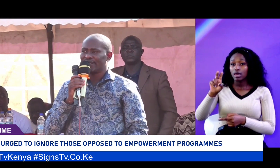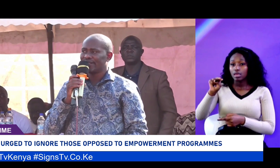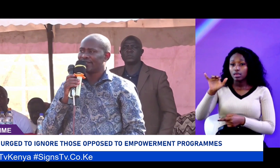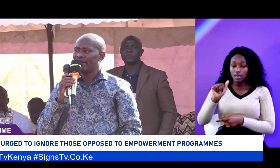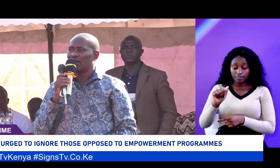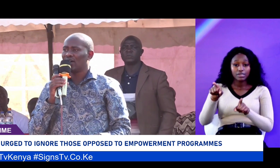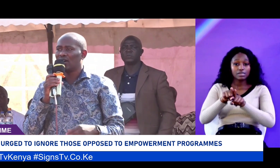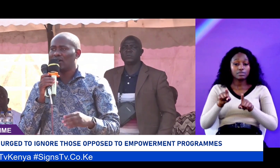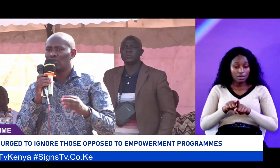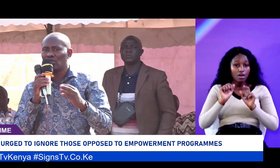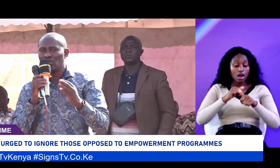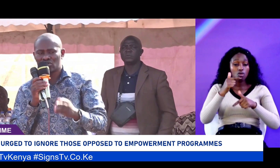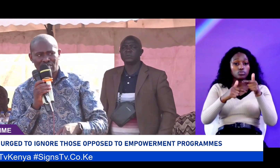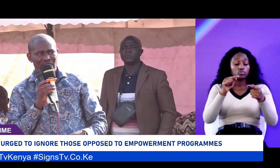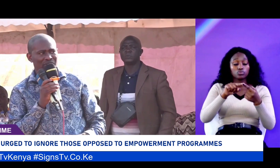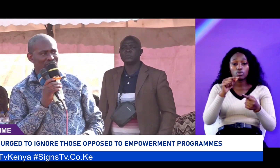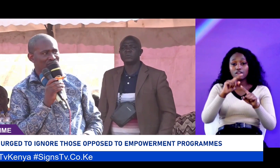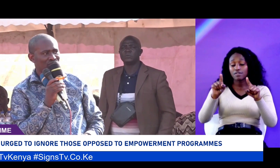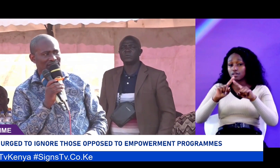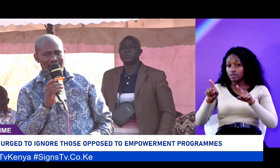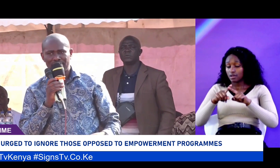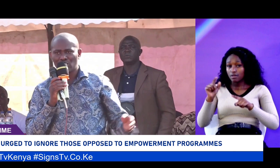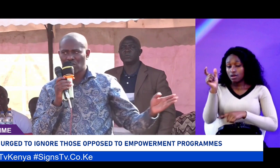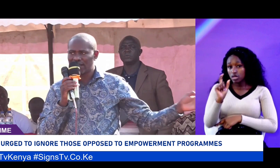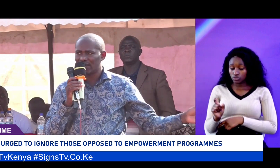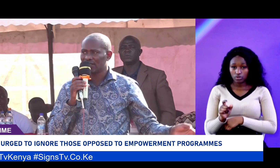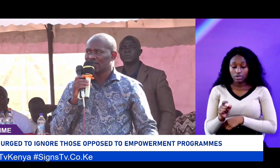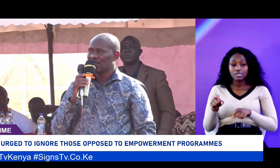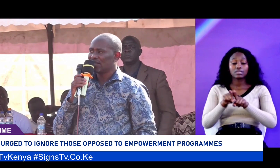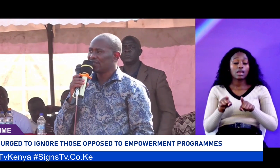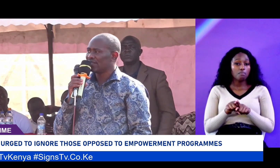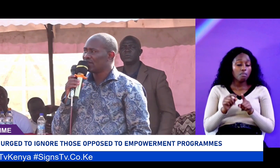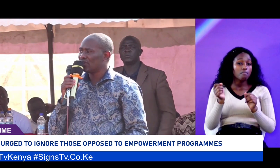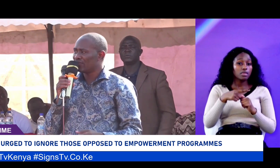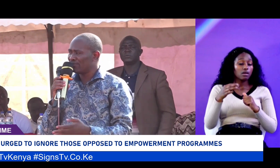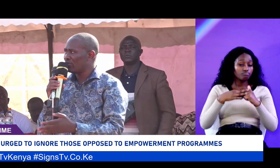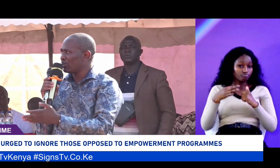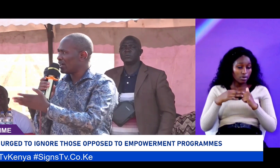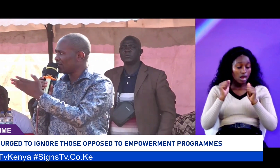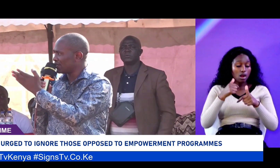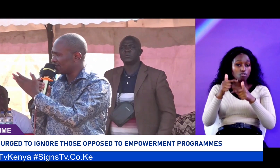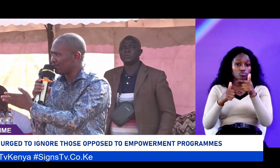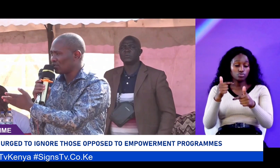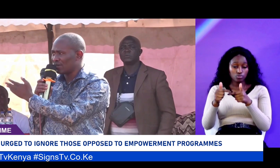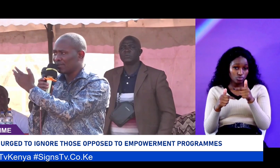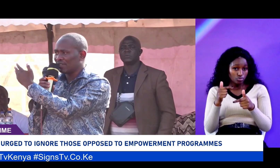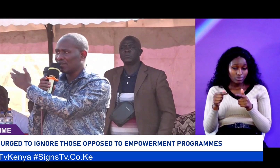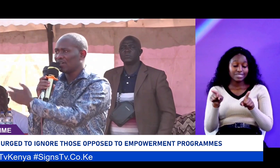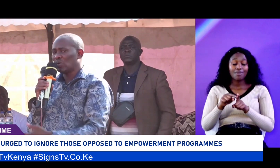And in October, we are going to do the same in Ukwala. And then November, we'll having the same program in